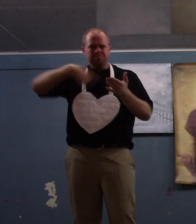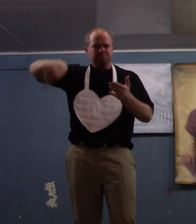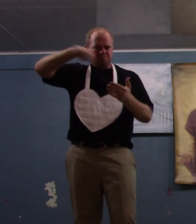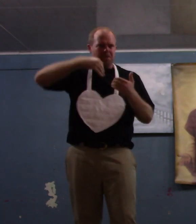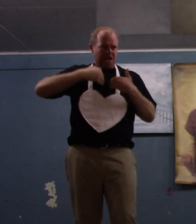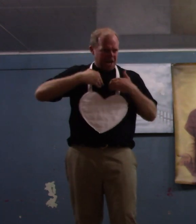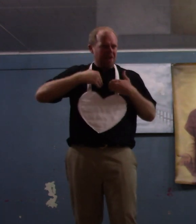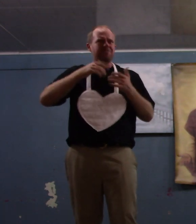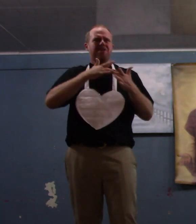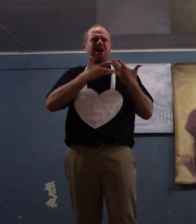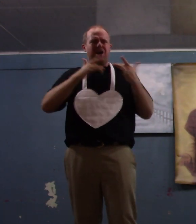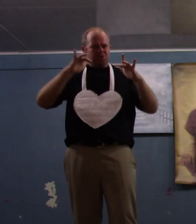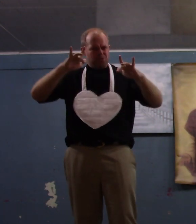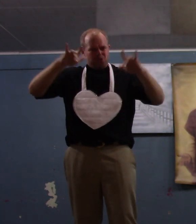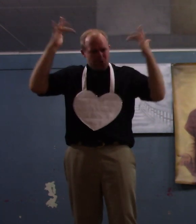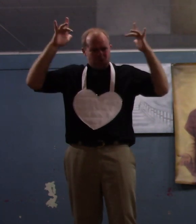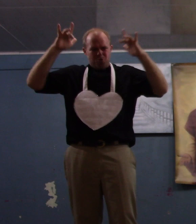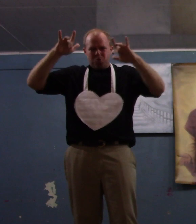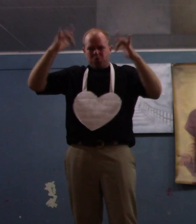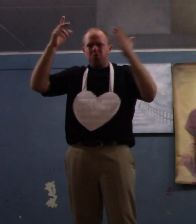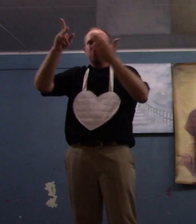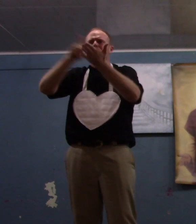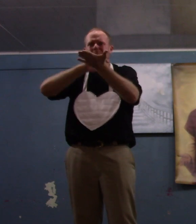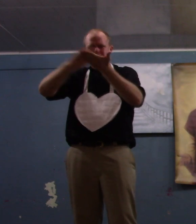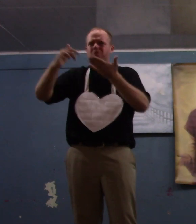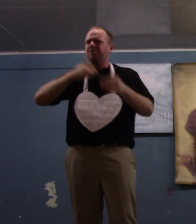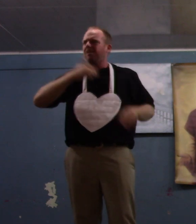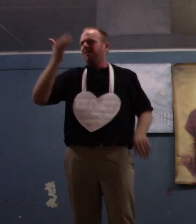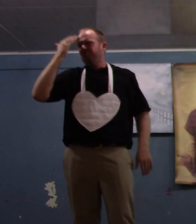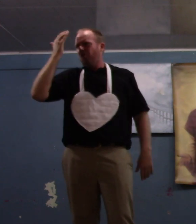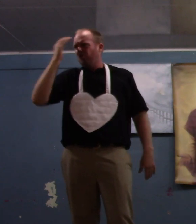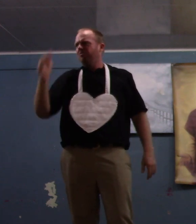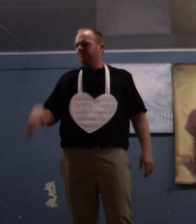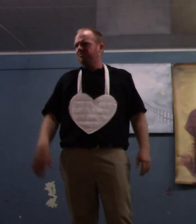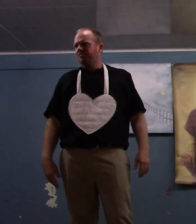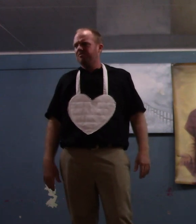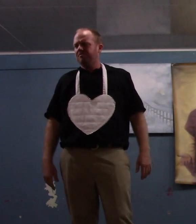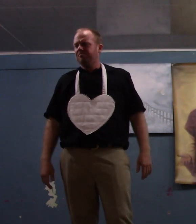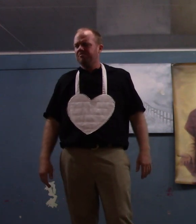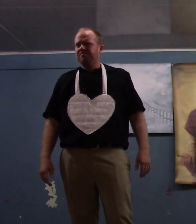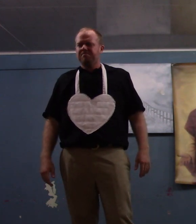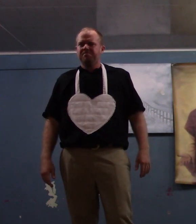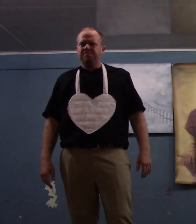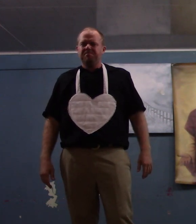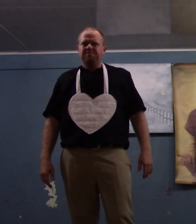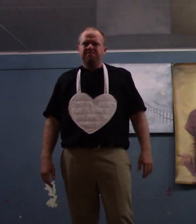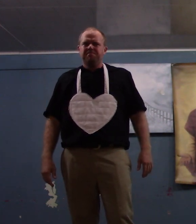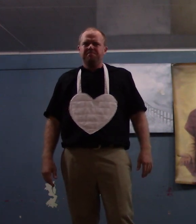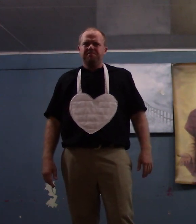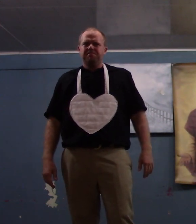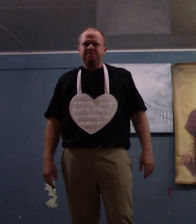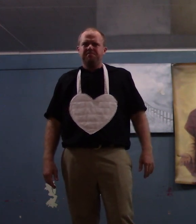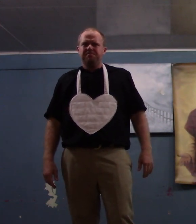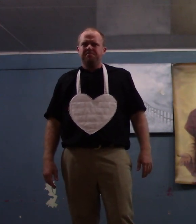I know some of you truly have a shiny heart. I know some of you have a pure heart. I know that.